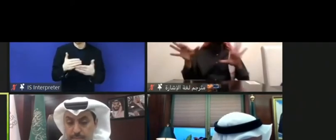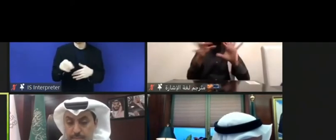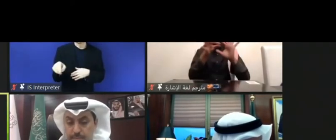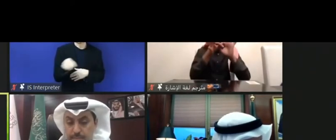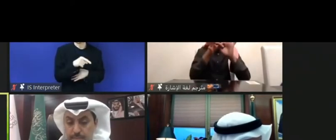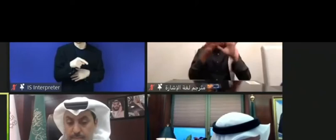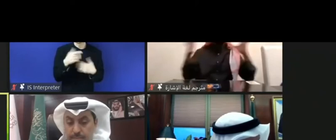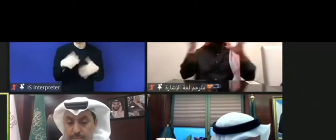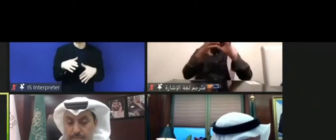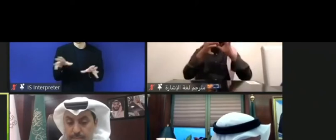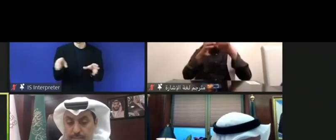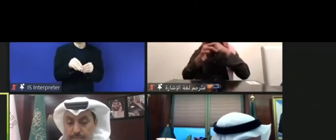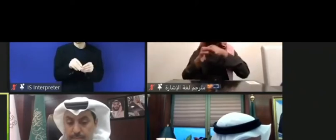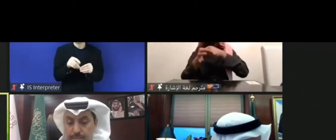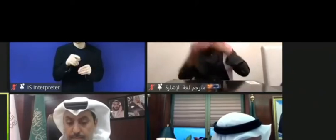and